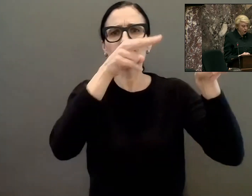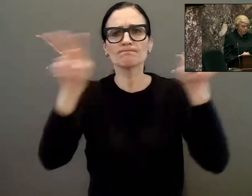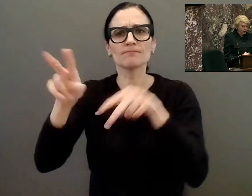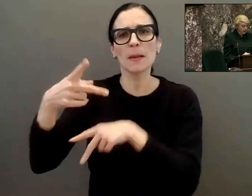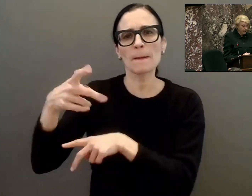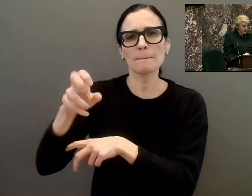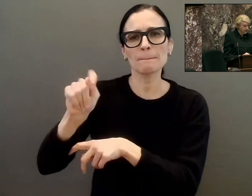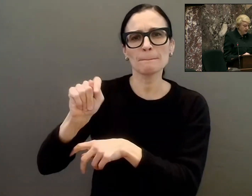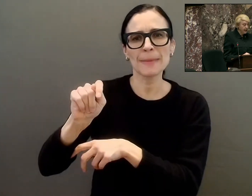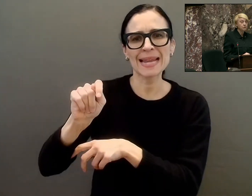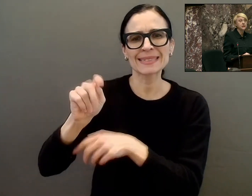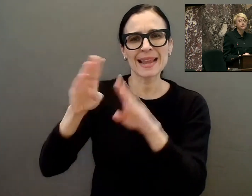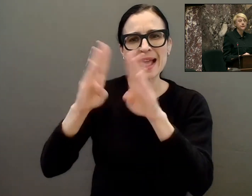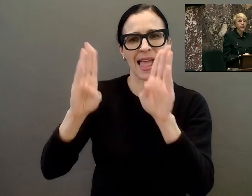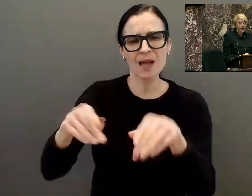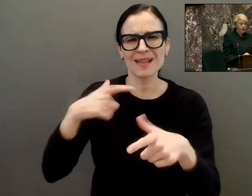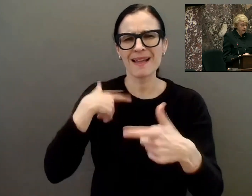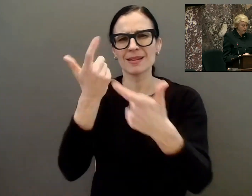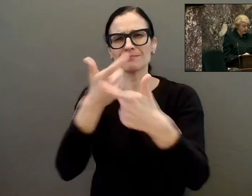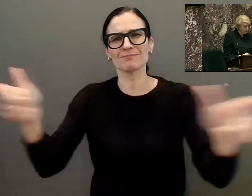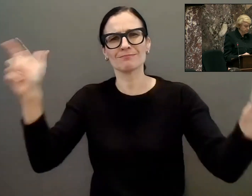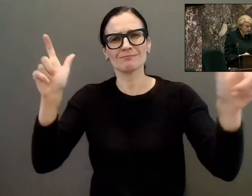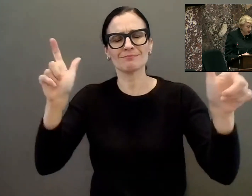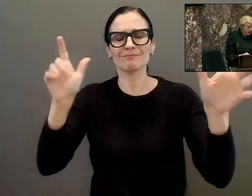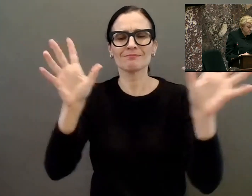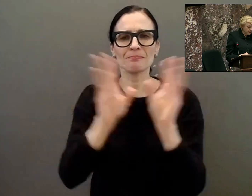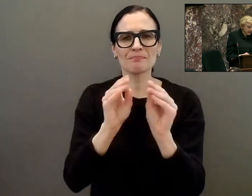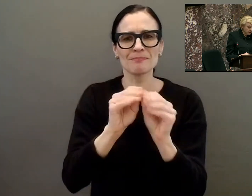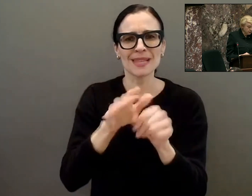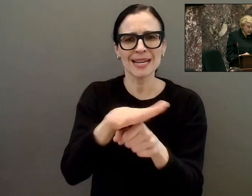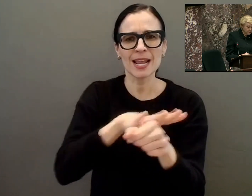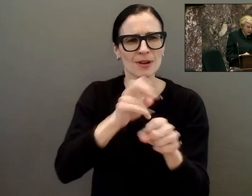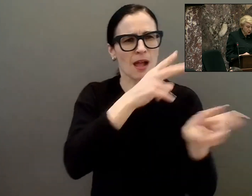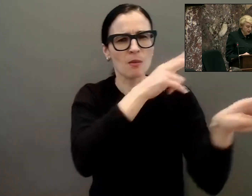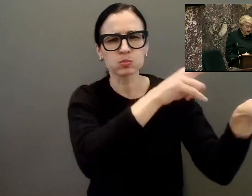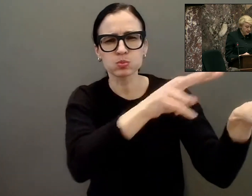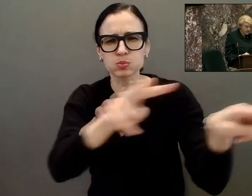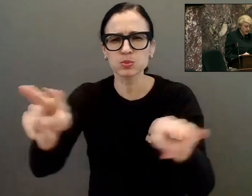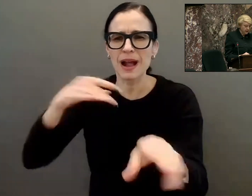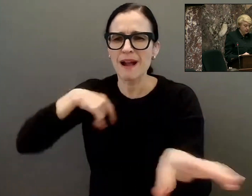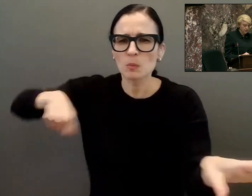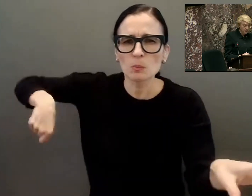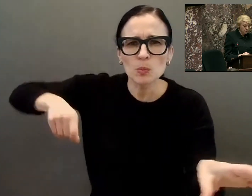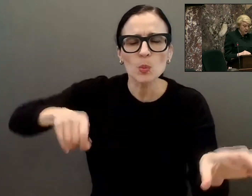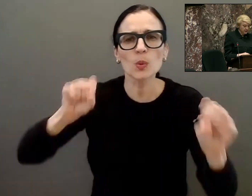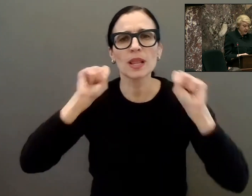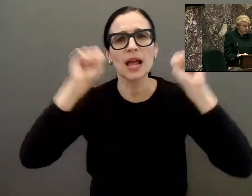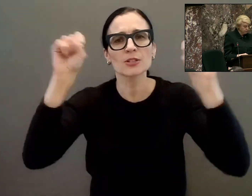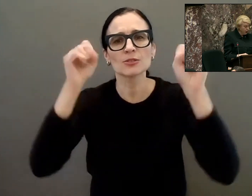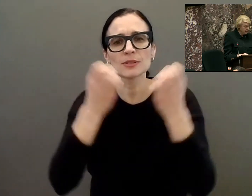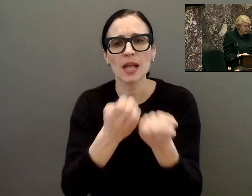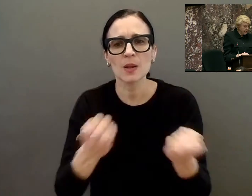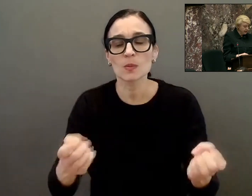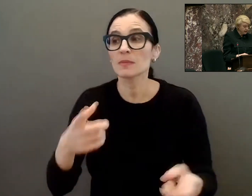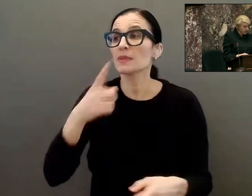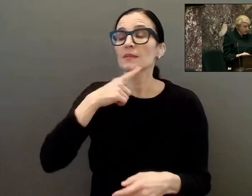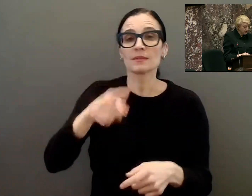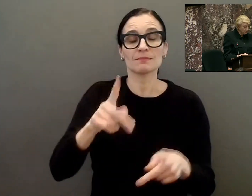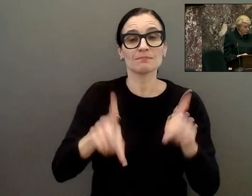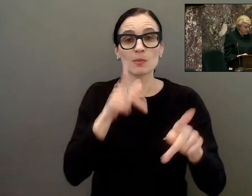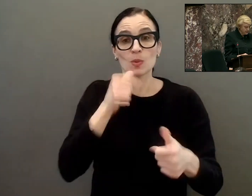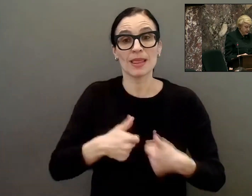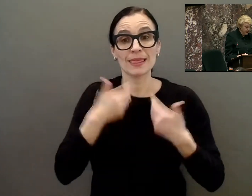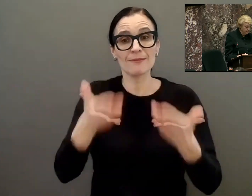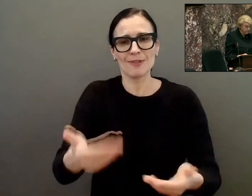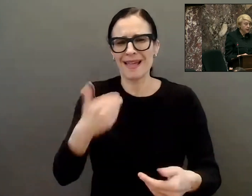chair yoga, active games, and happy hour. They celebrate special events like Remembrance Day, Pride Day, and